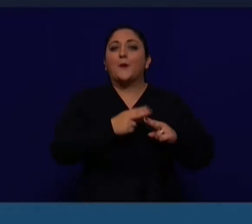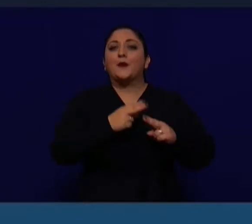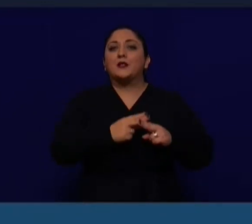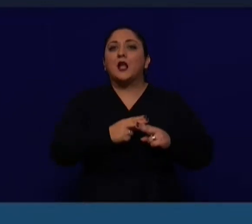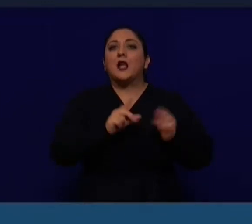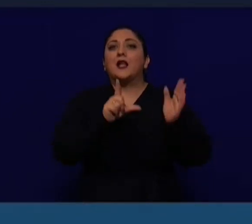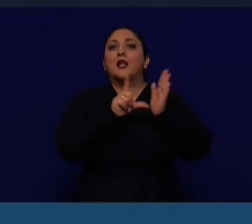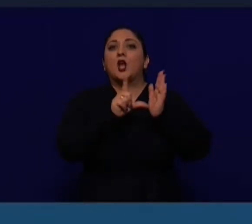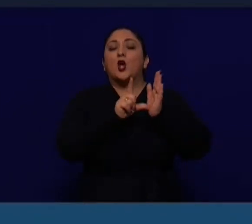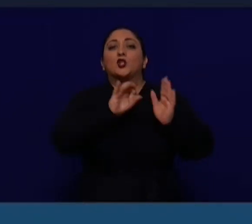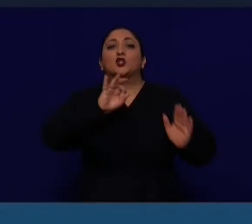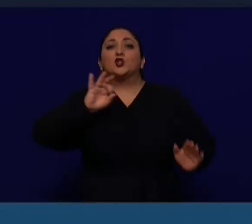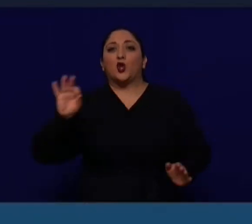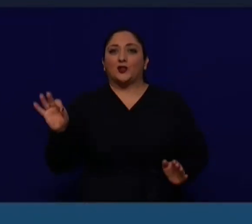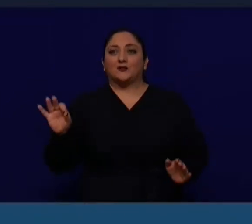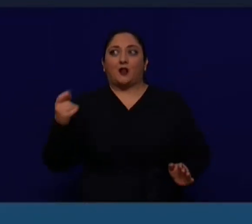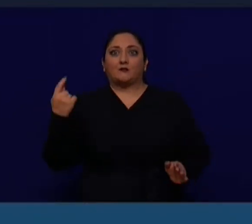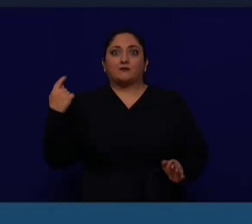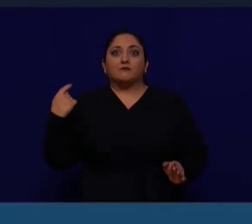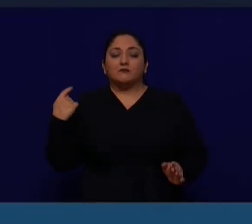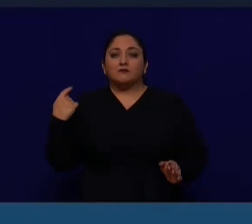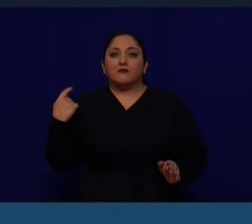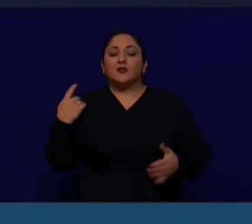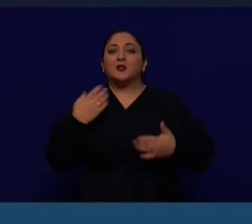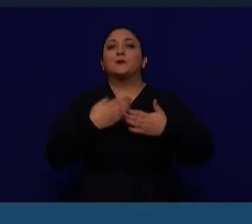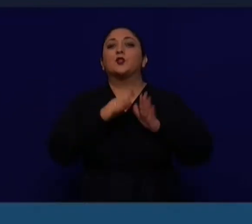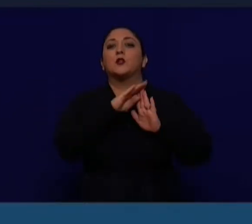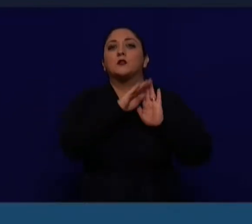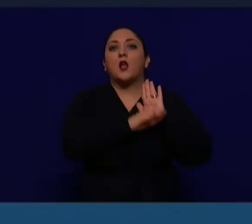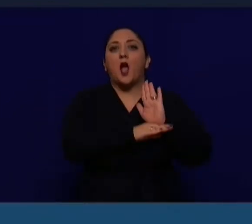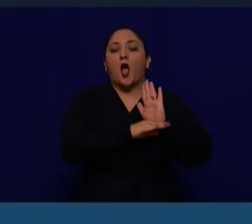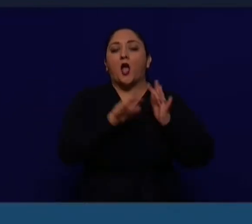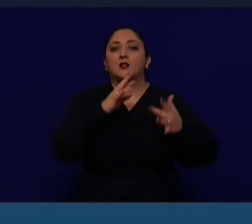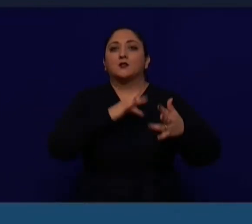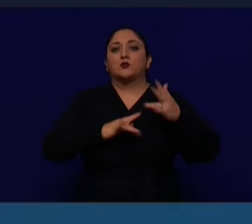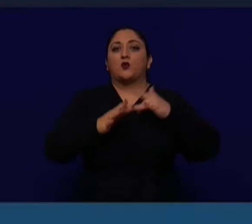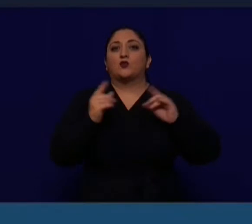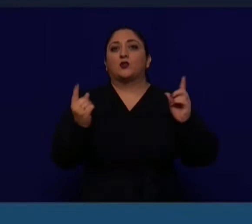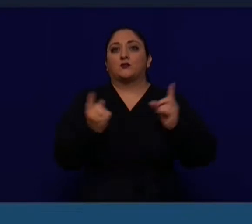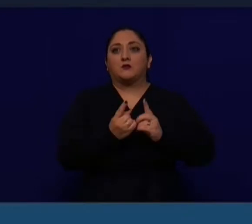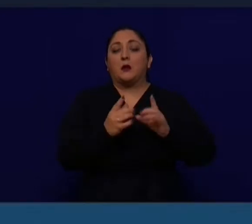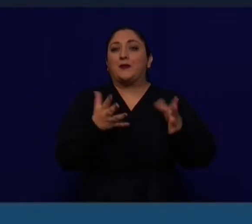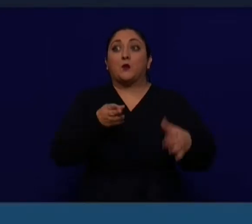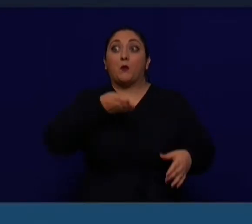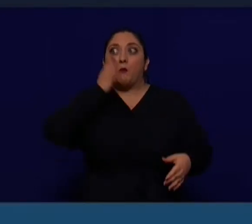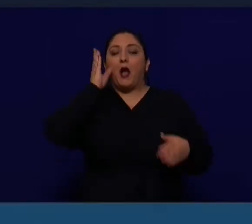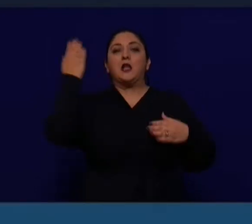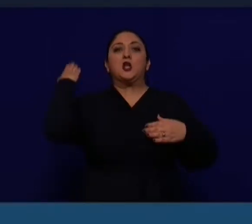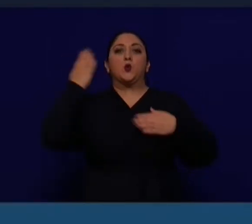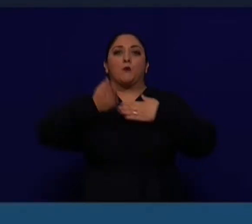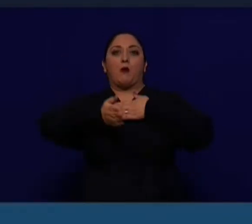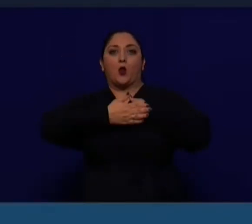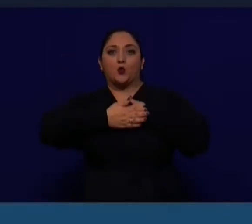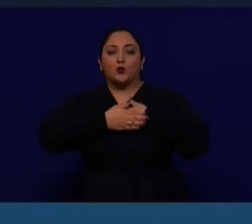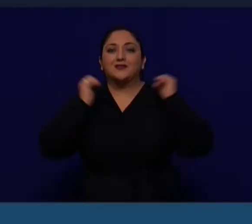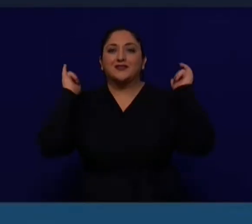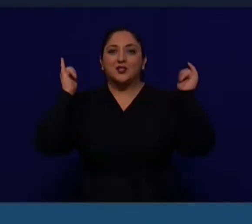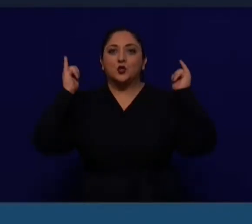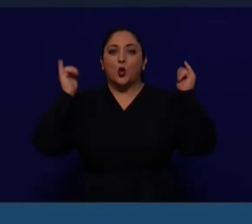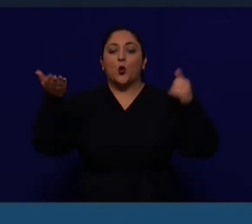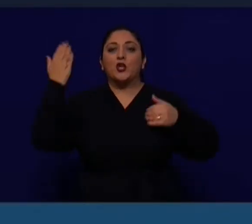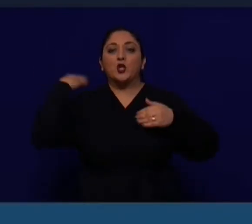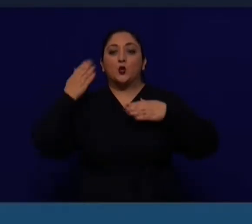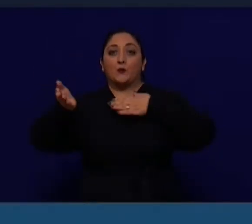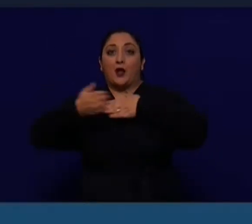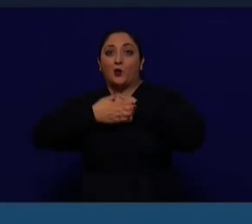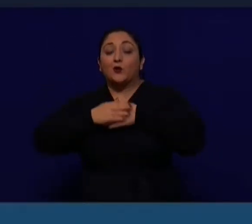ħabbarna kienu relatati ma li aħna diġà kellna l-bars, diskoteks li dawn kienu magħluqin, però anke issa